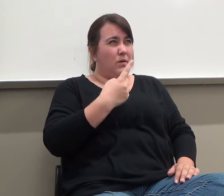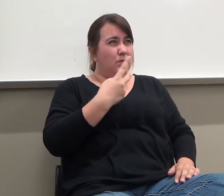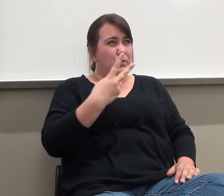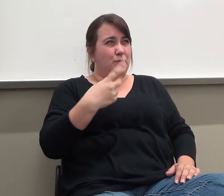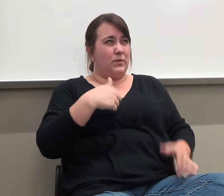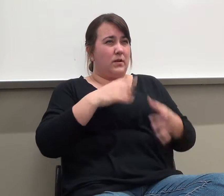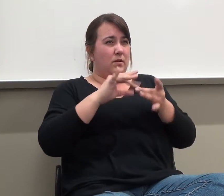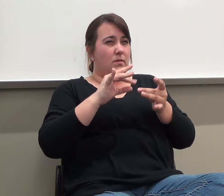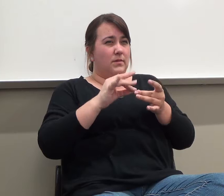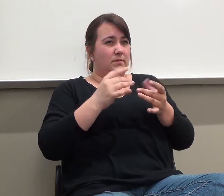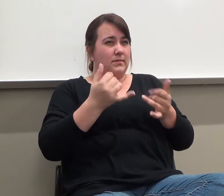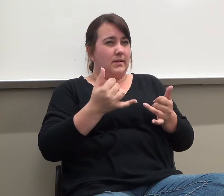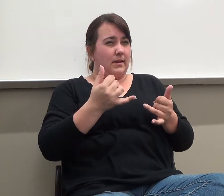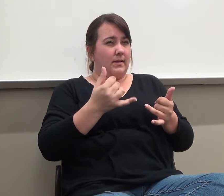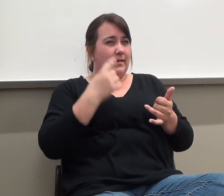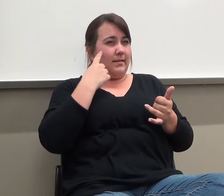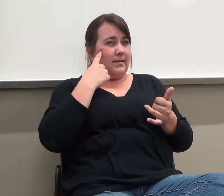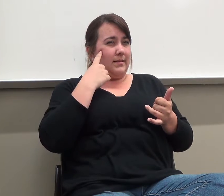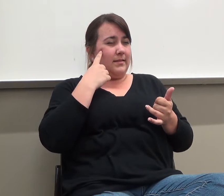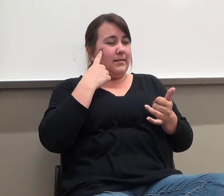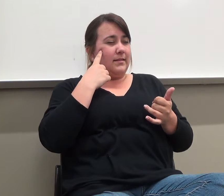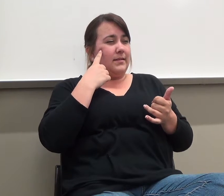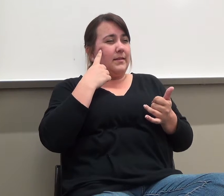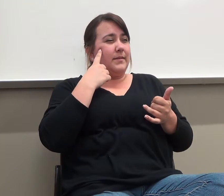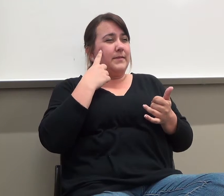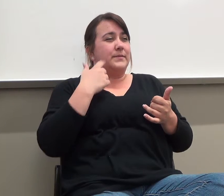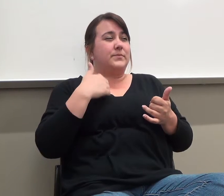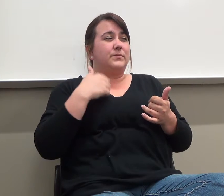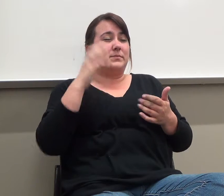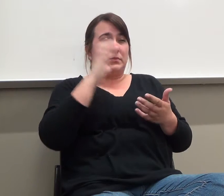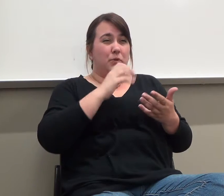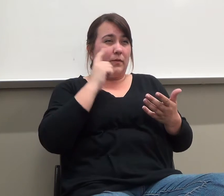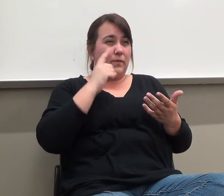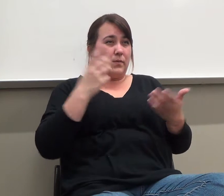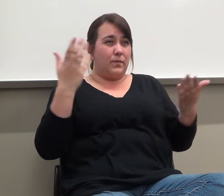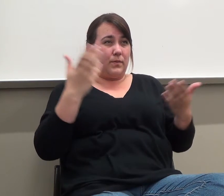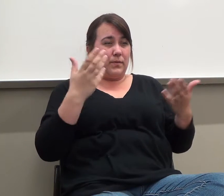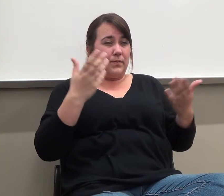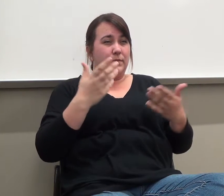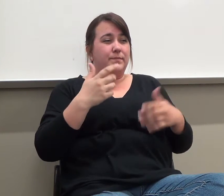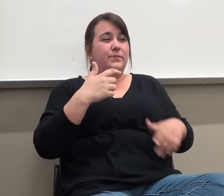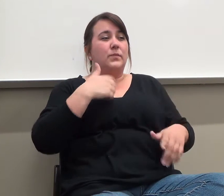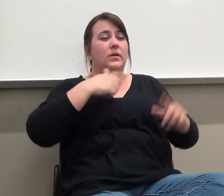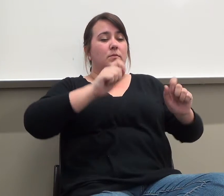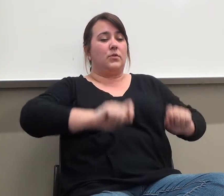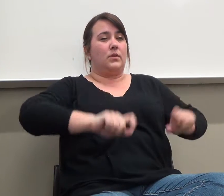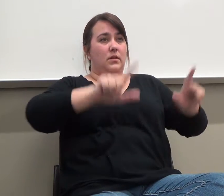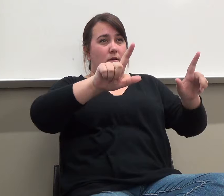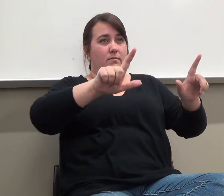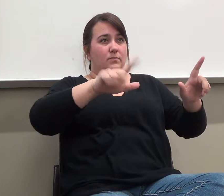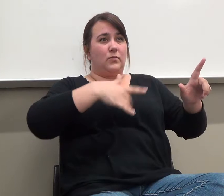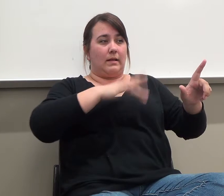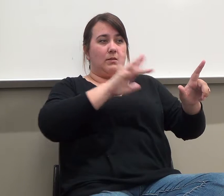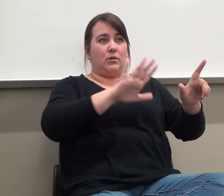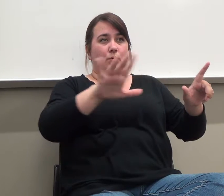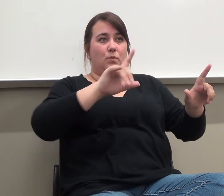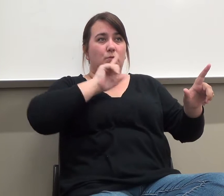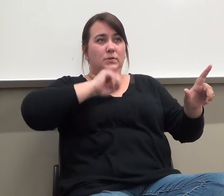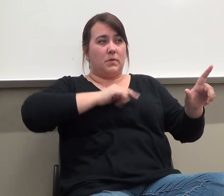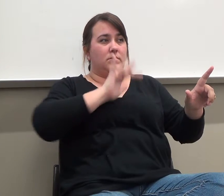today. What I'm basically looking at is when I pull it up, when I click on there, you guys can do it, I click on there and see